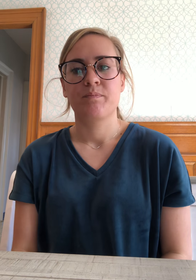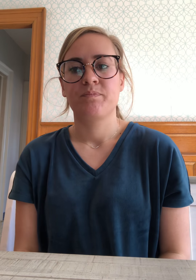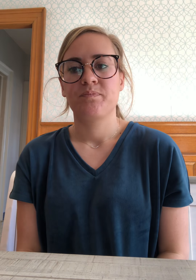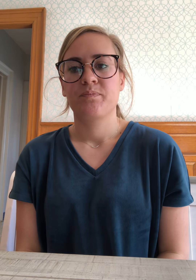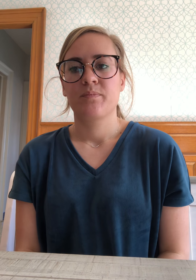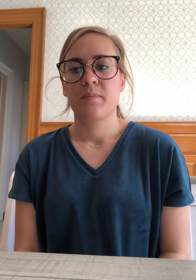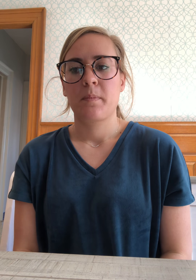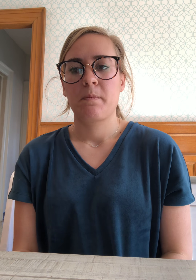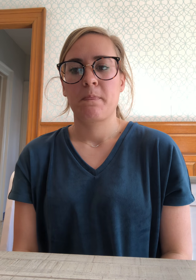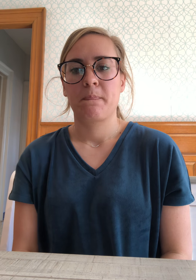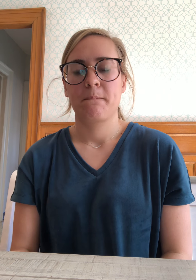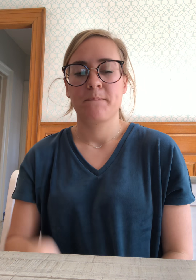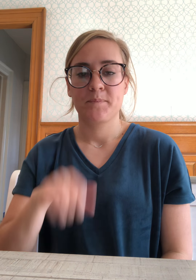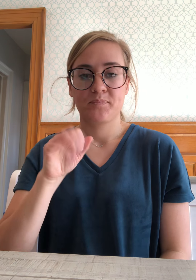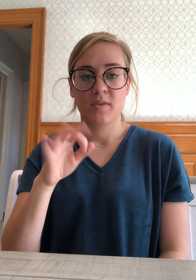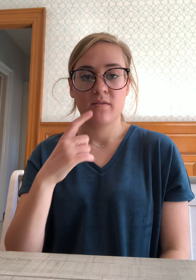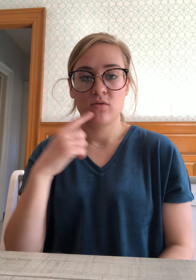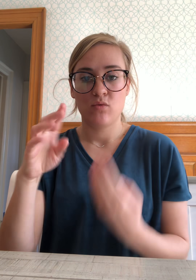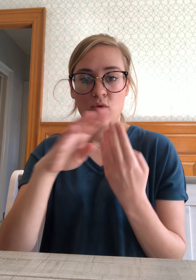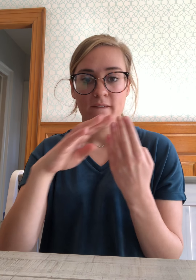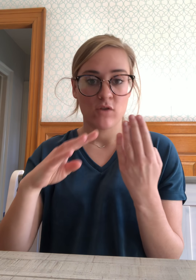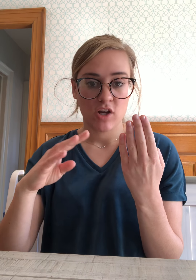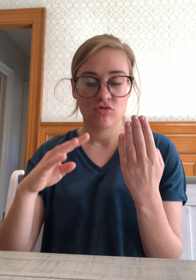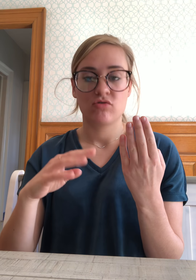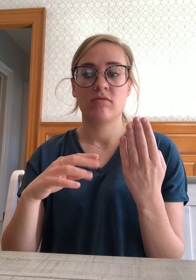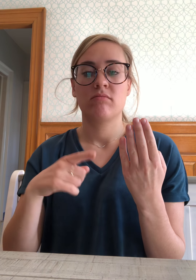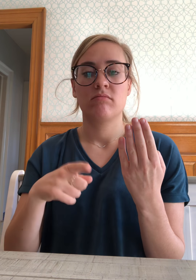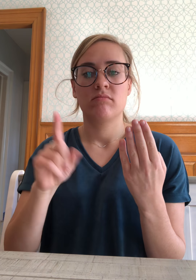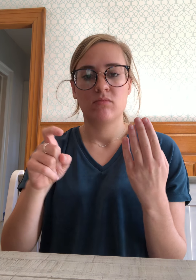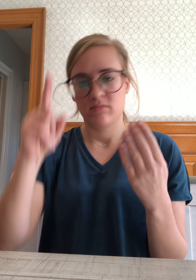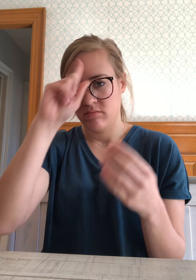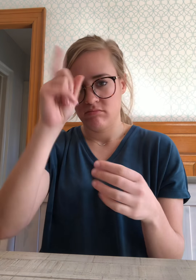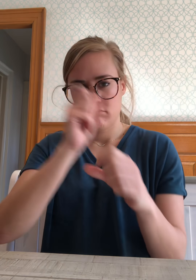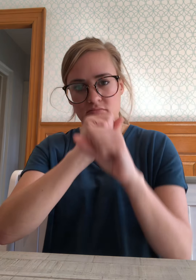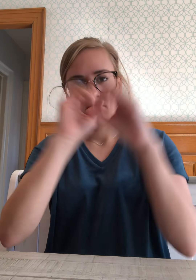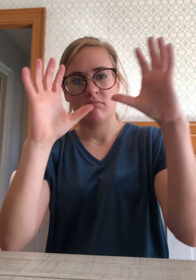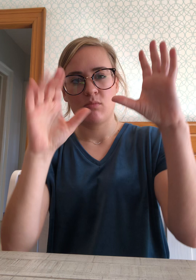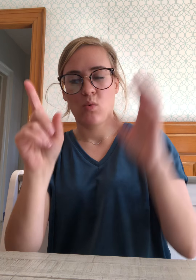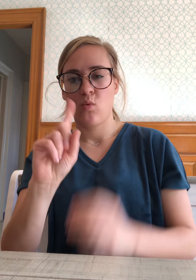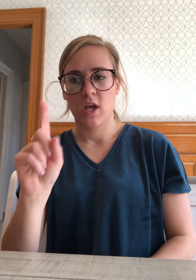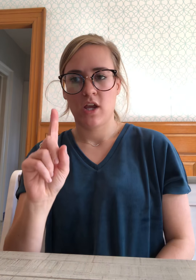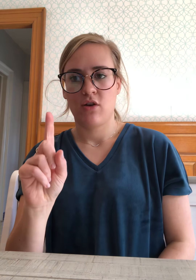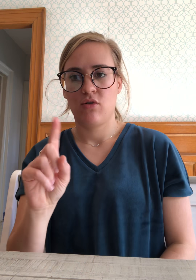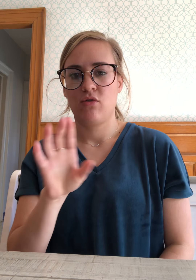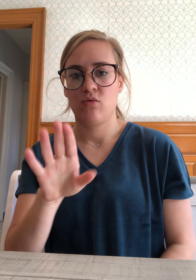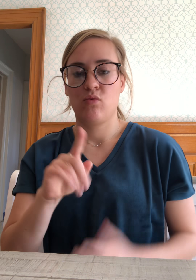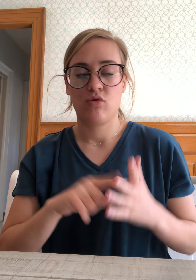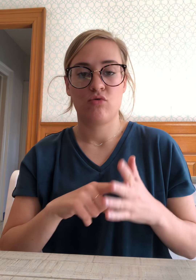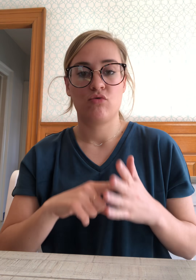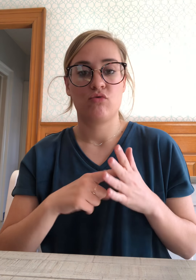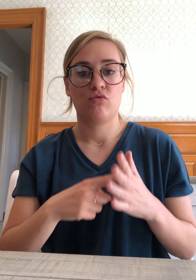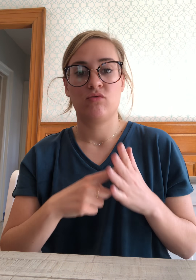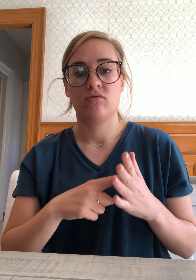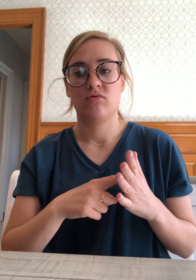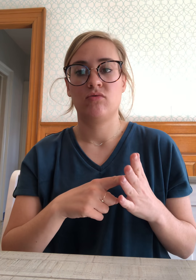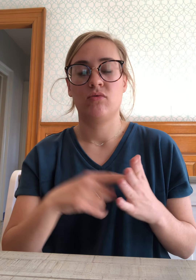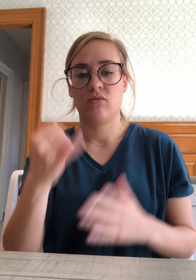If you have a fractured tooth, you have to visualize where the original midline would be.